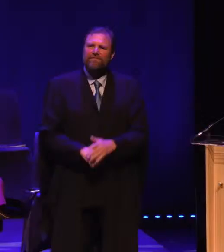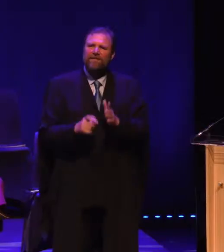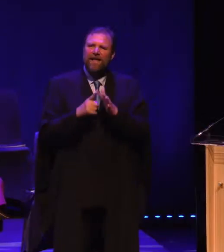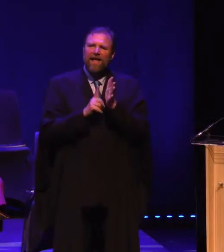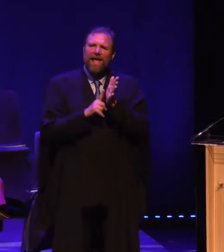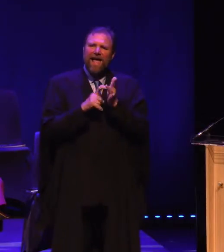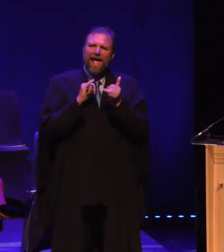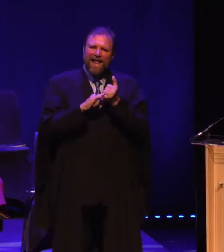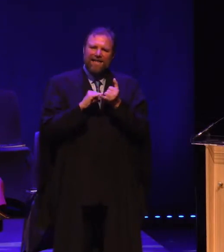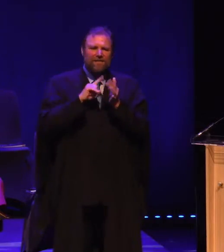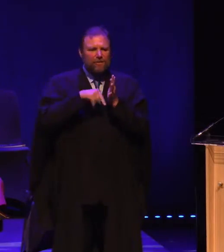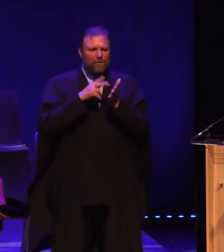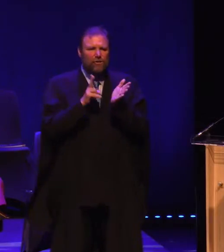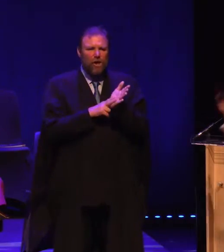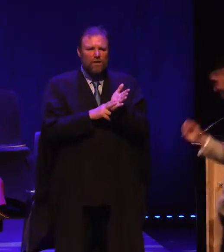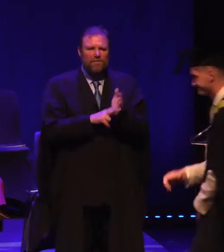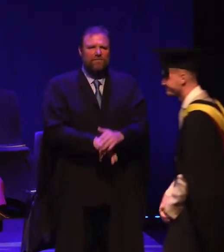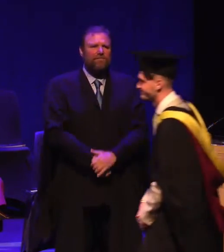Ellis John.